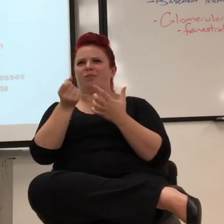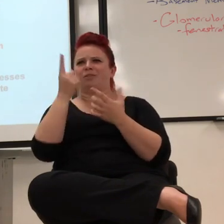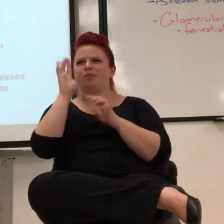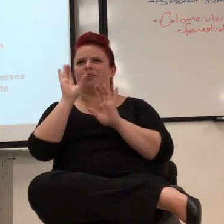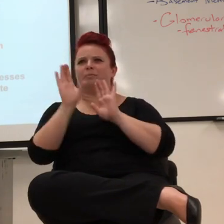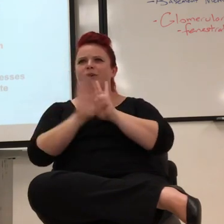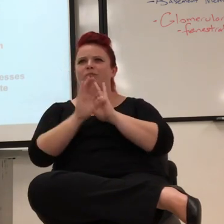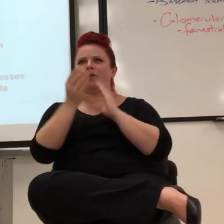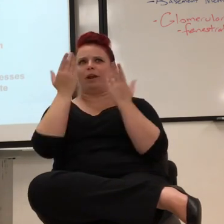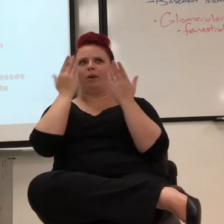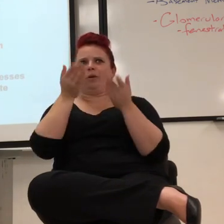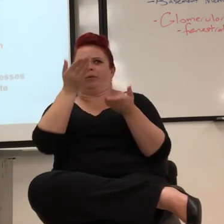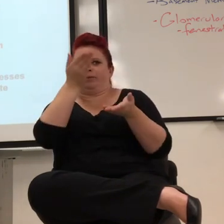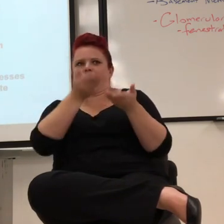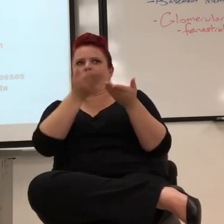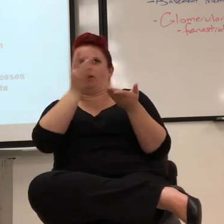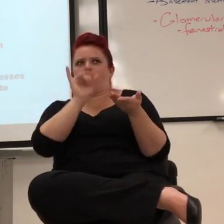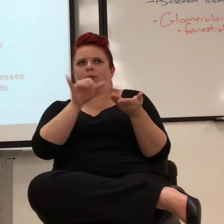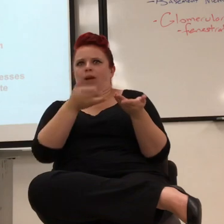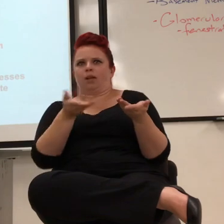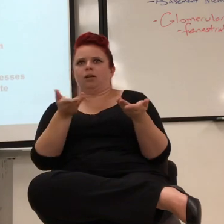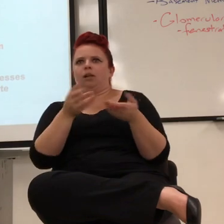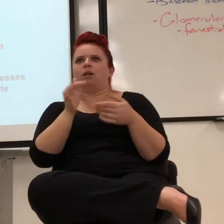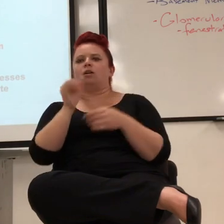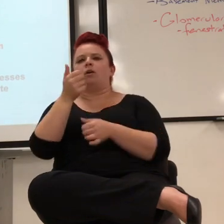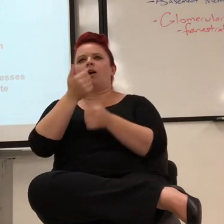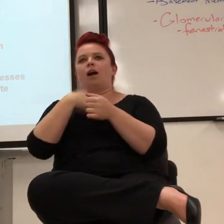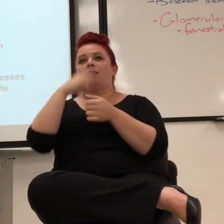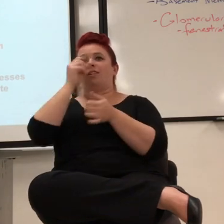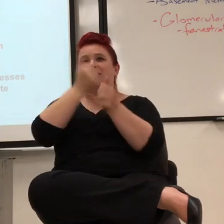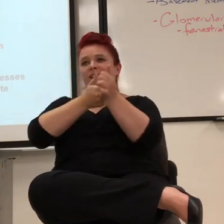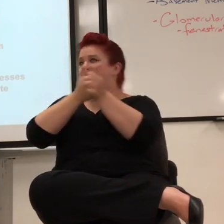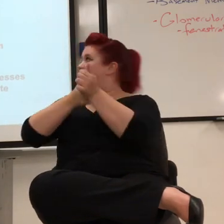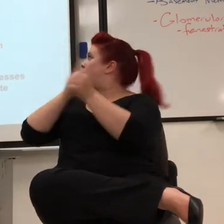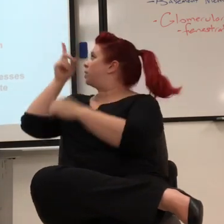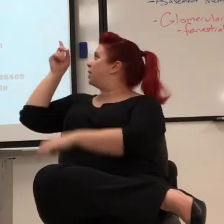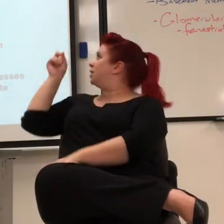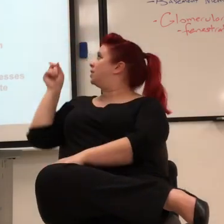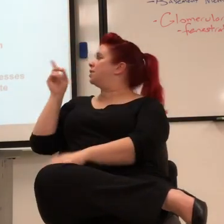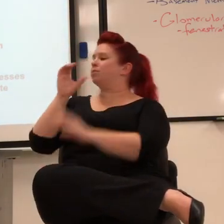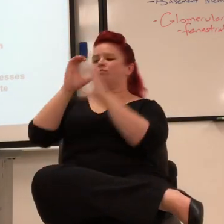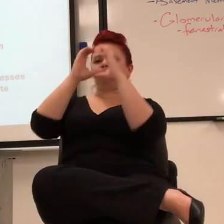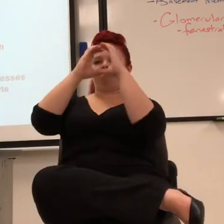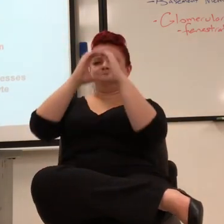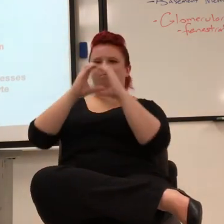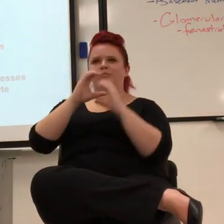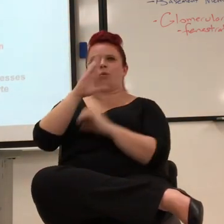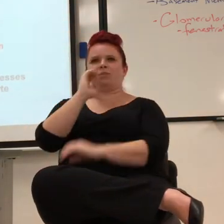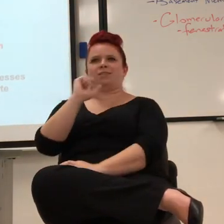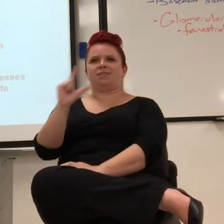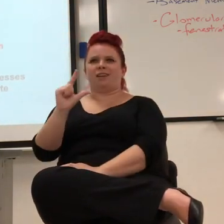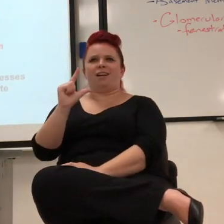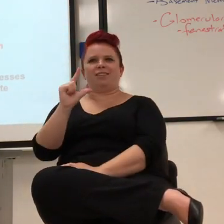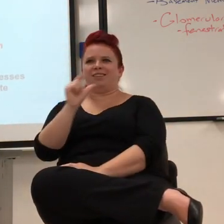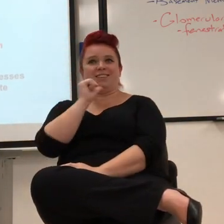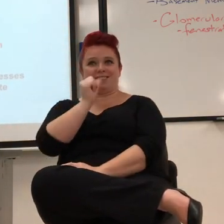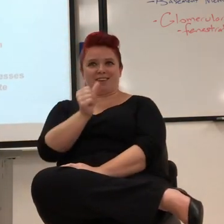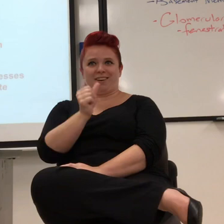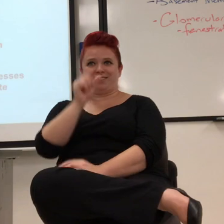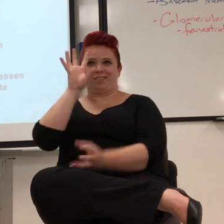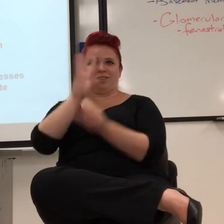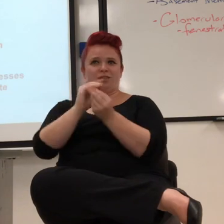I didn't really know what I was looking at. I thought each one of these was a cell, but it's not. It's one